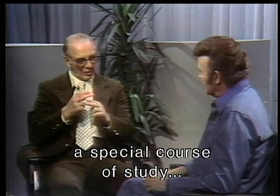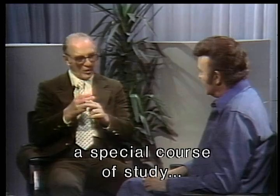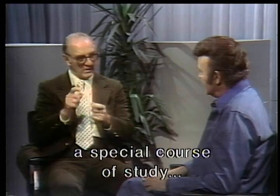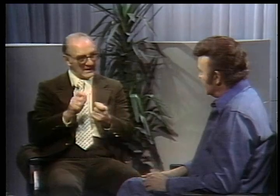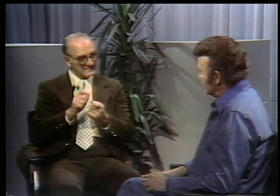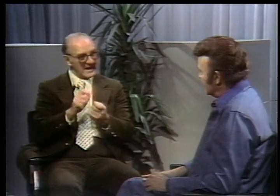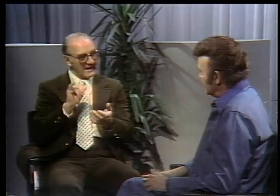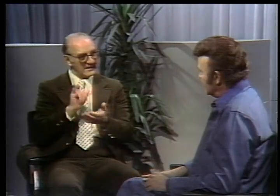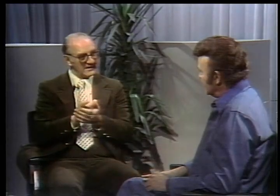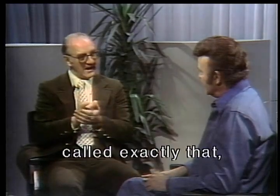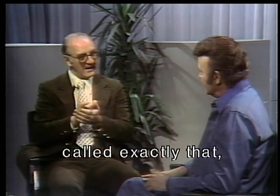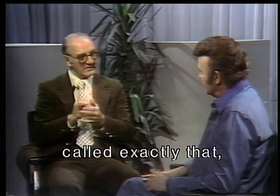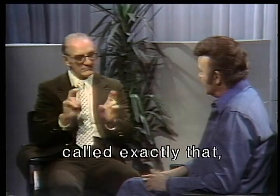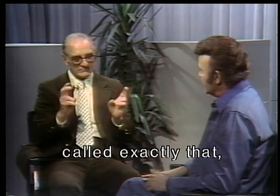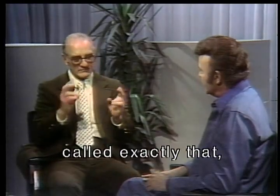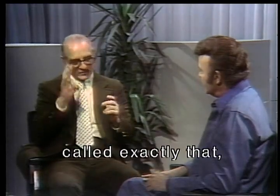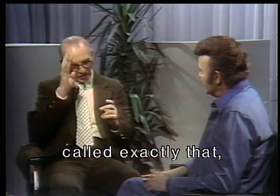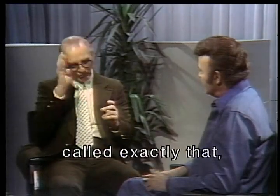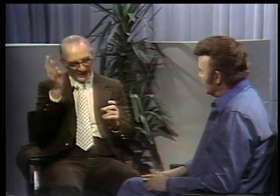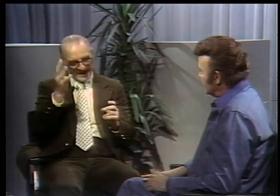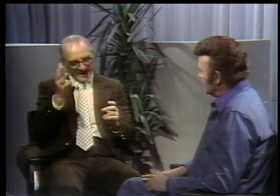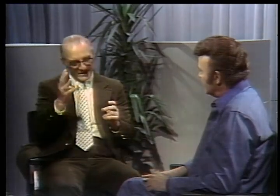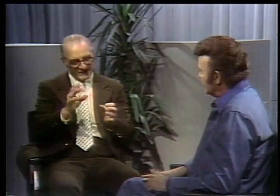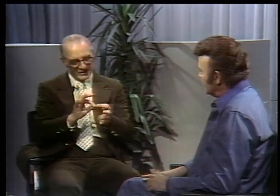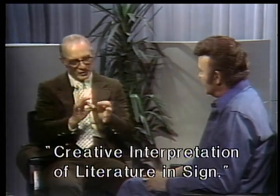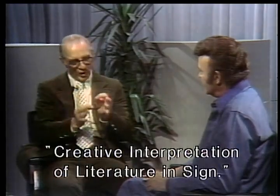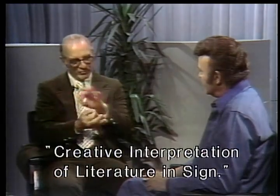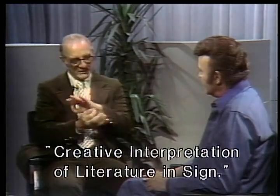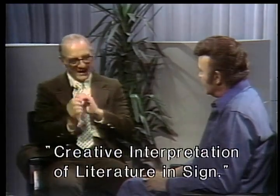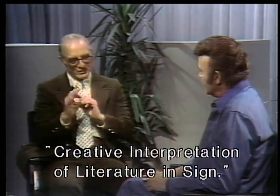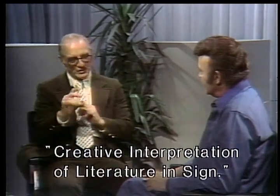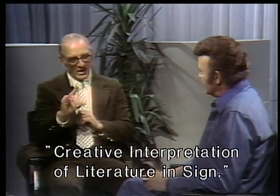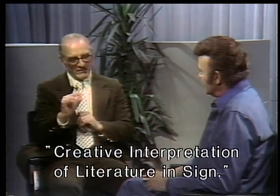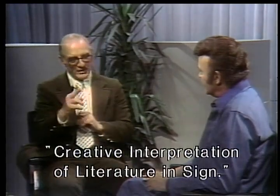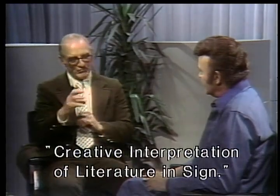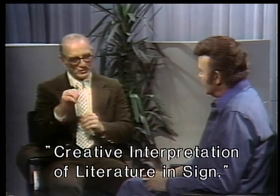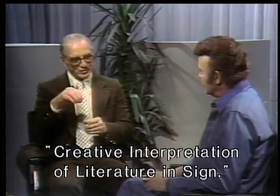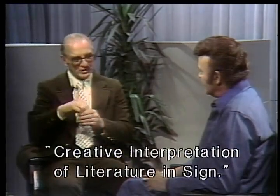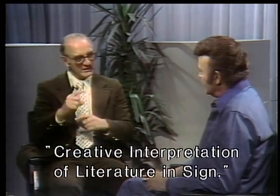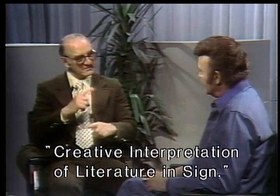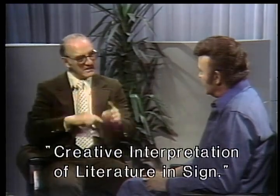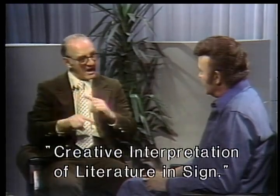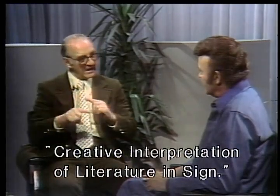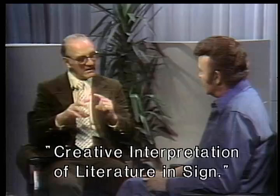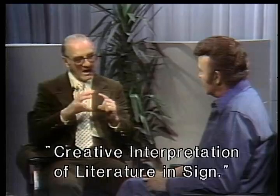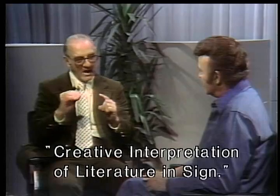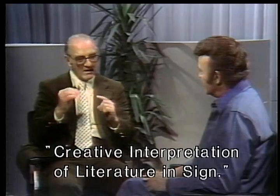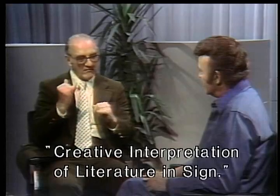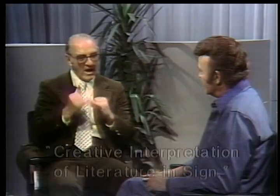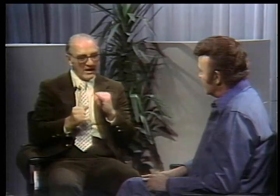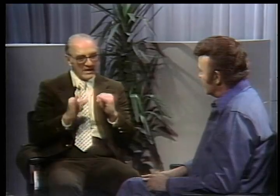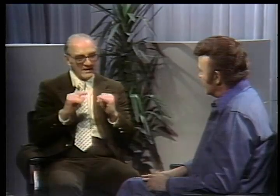called exactly that, creative interpretation of literature in sign. Finally, it